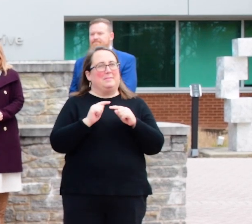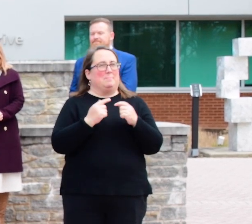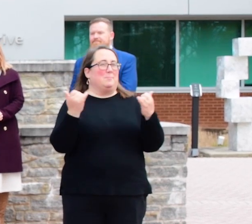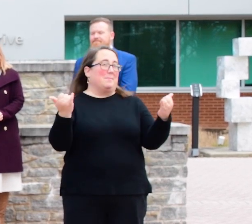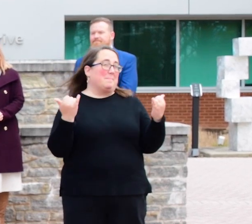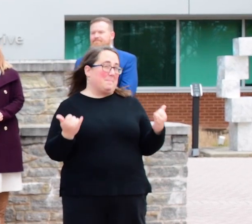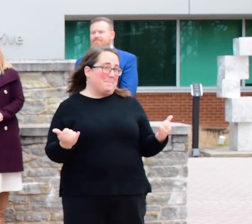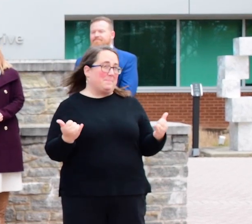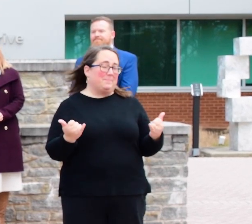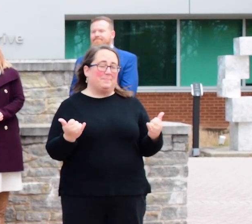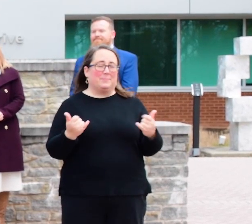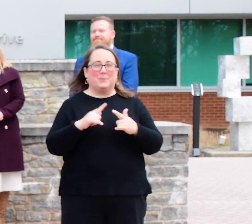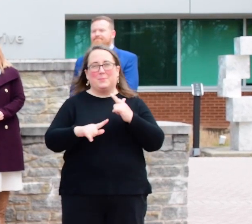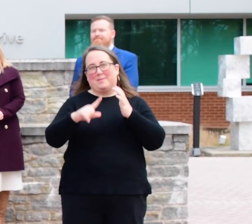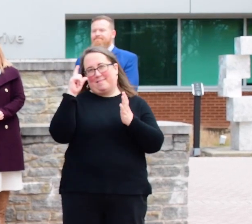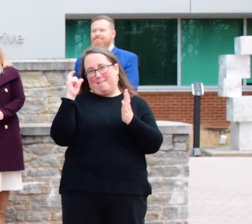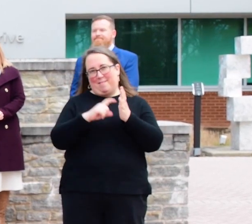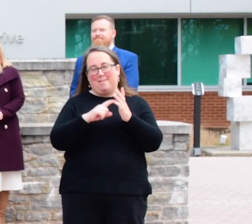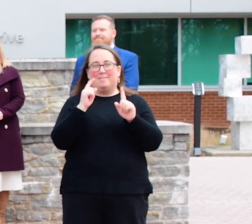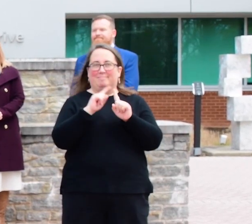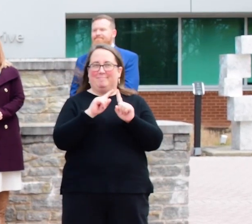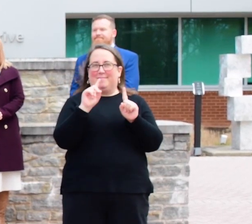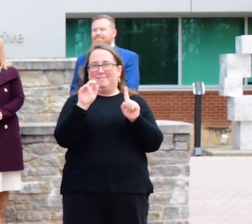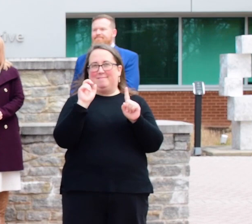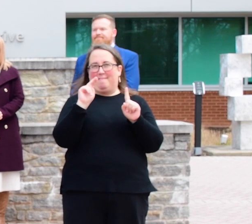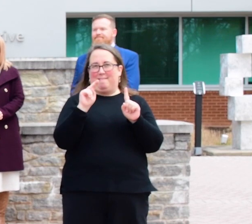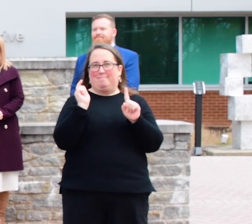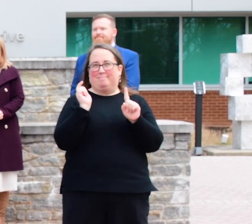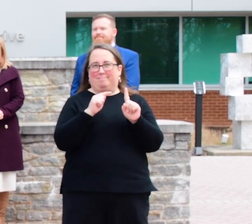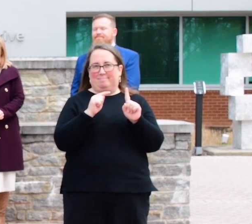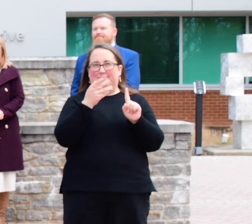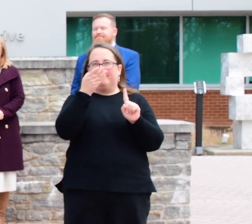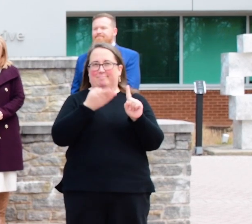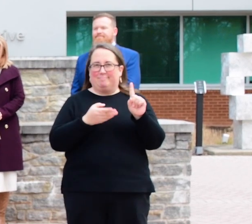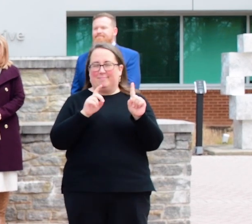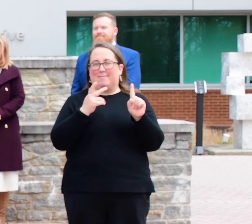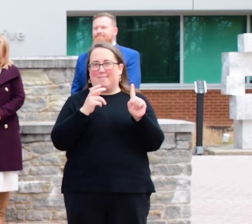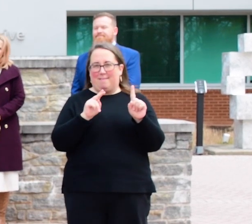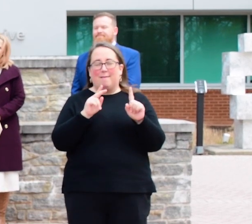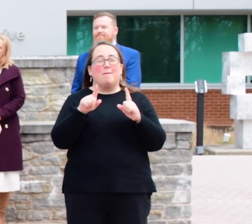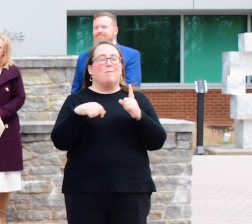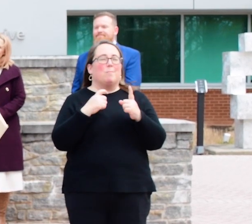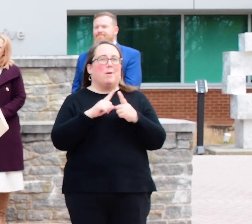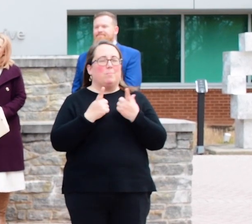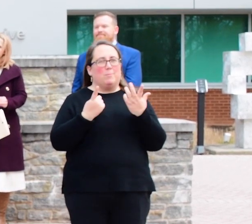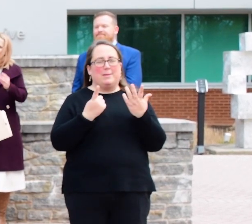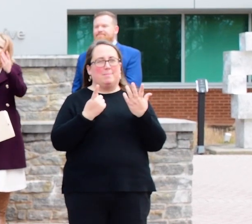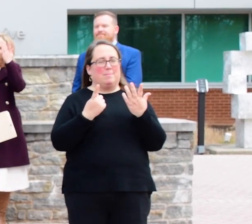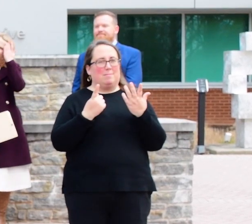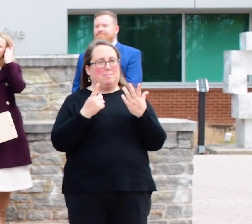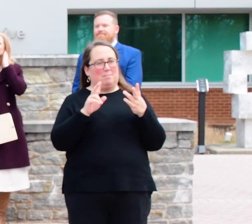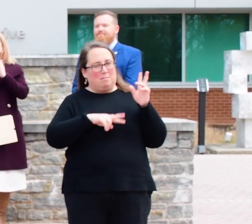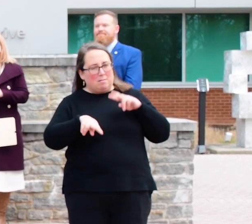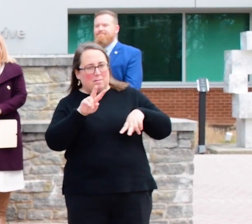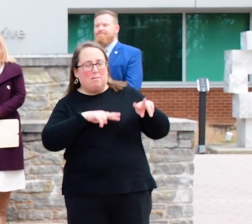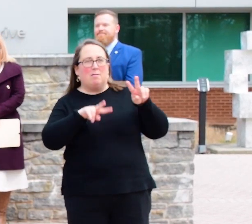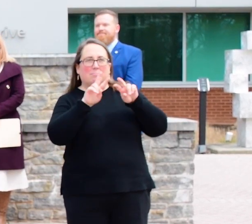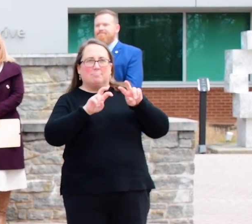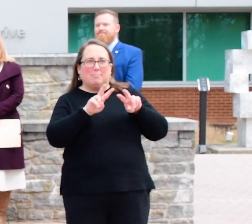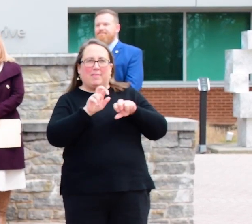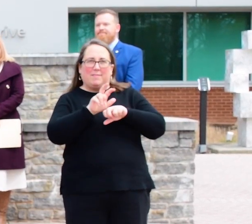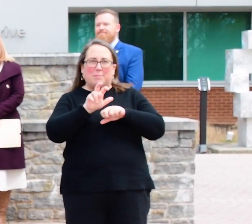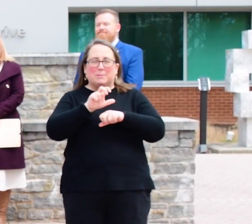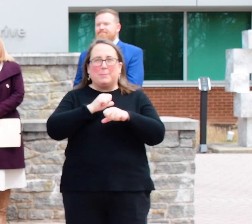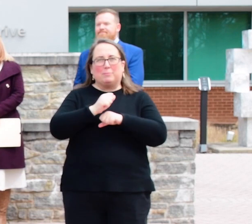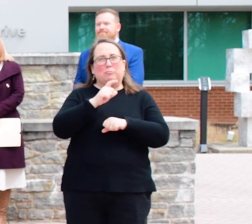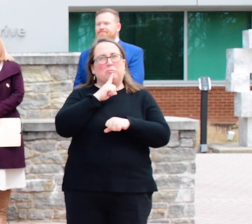today to acknowledge Dan. When we look at the investment to ensure that